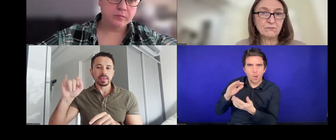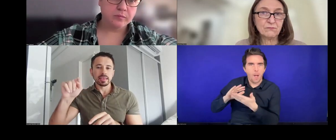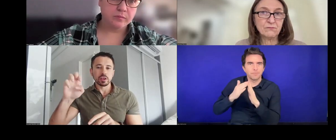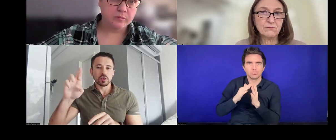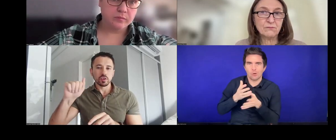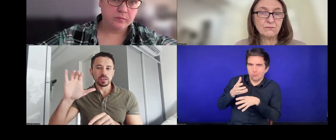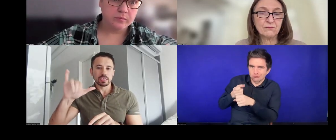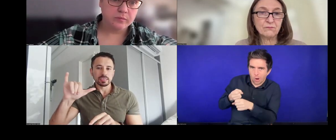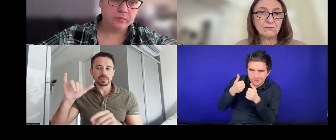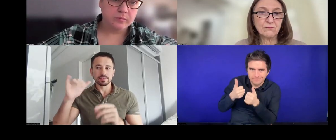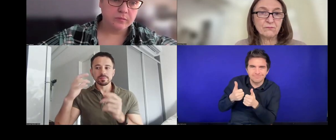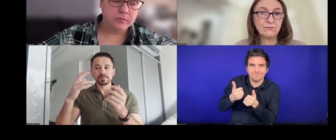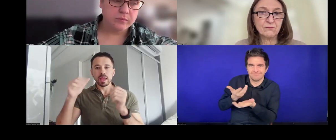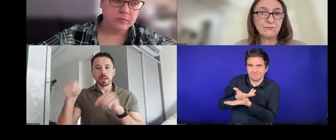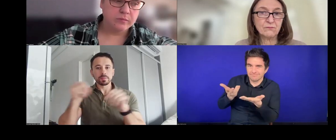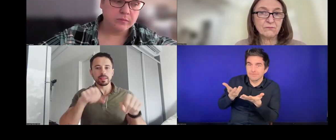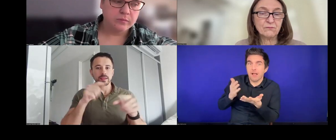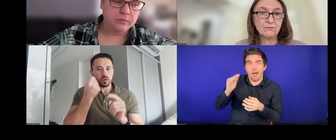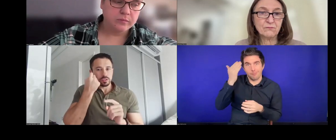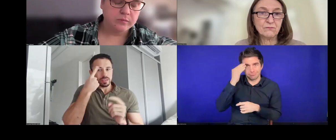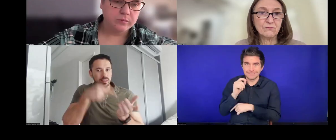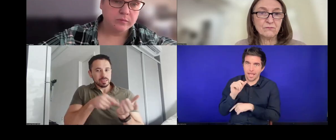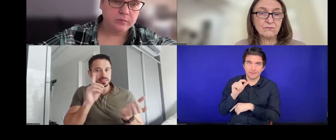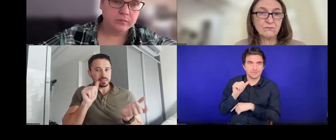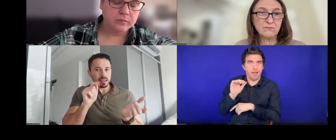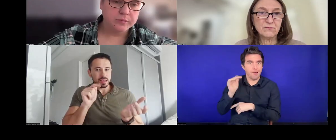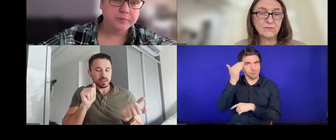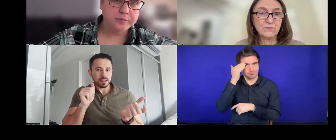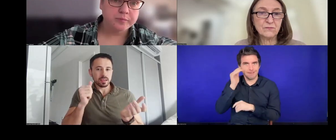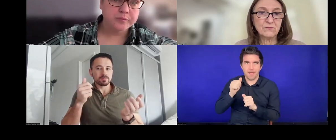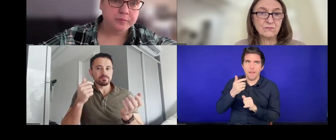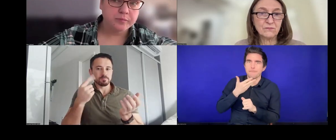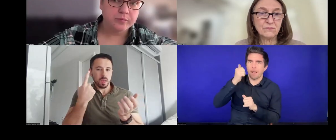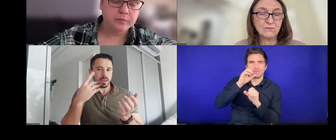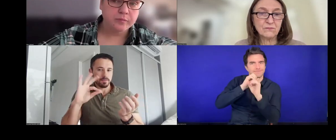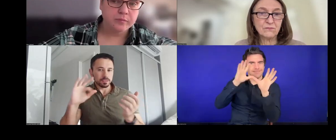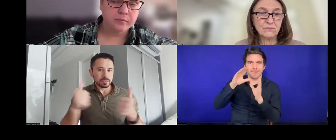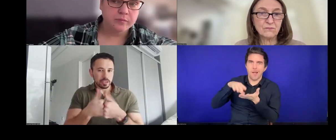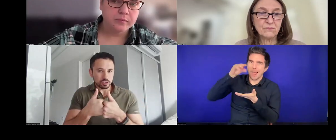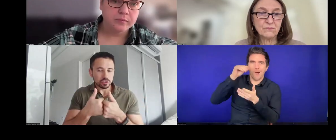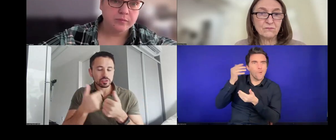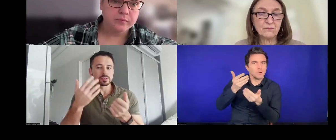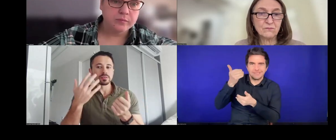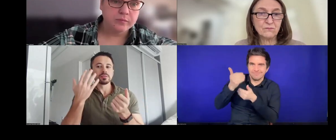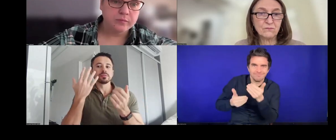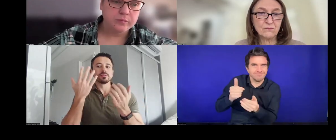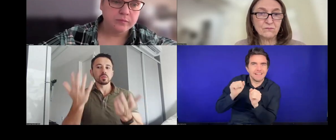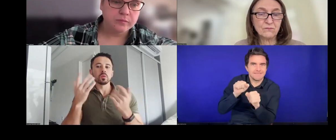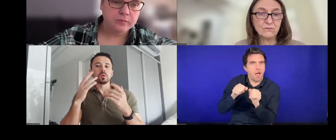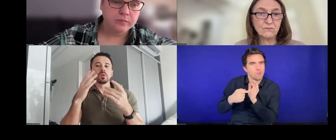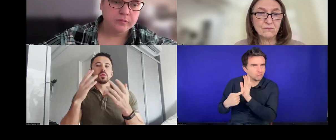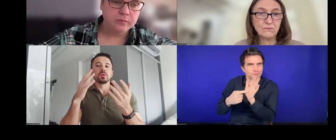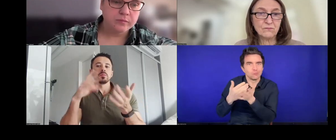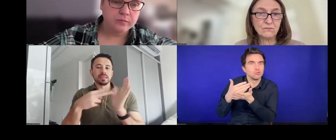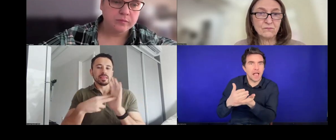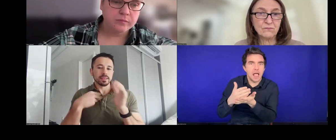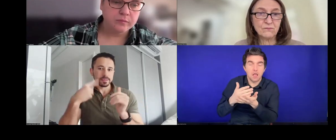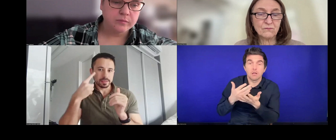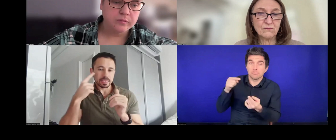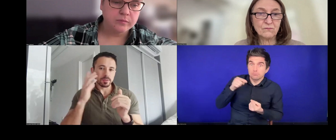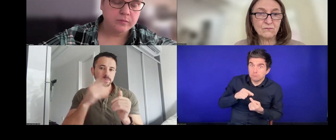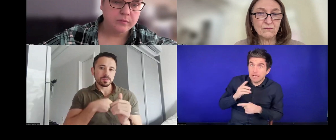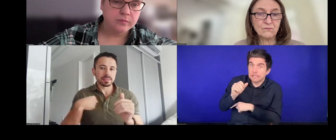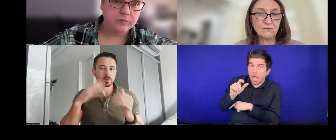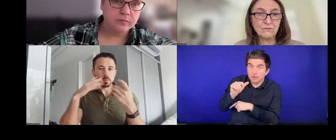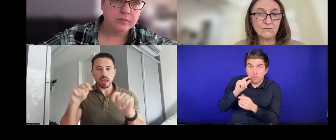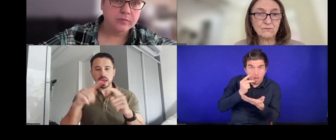share is when it comes to data literacy and the ability for people to understand the data is a